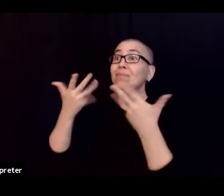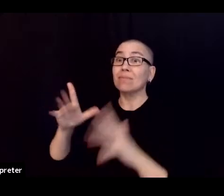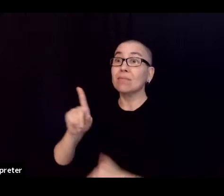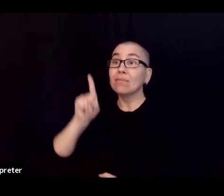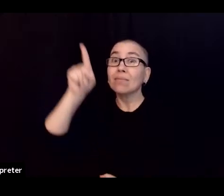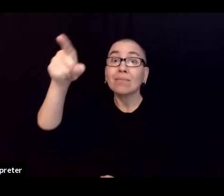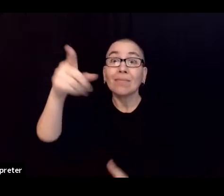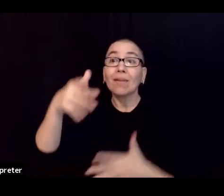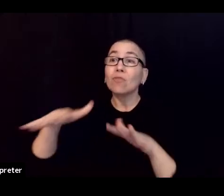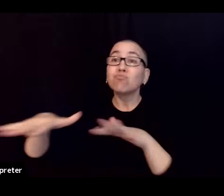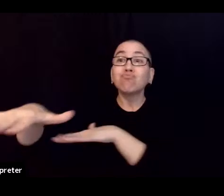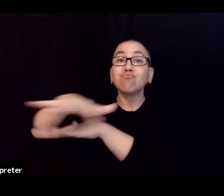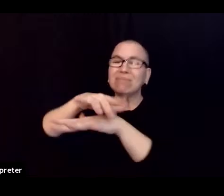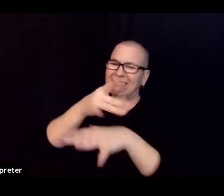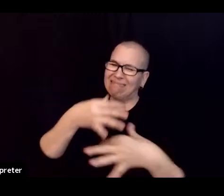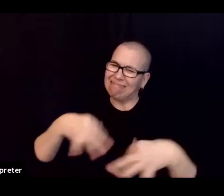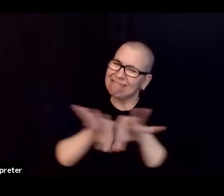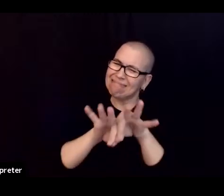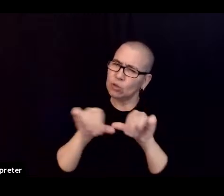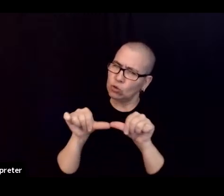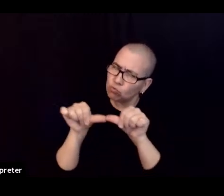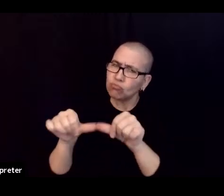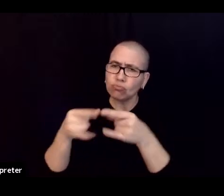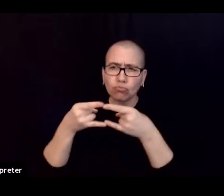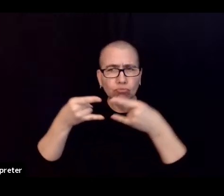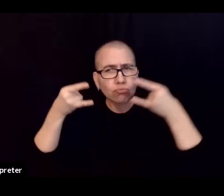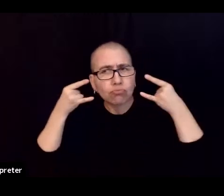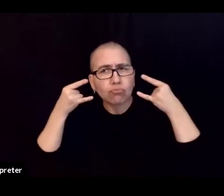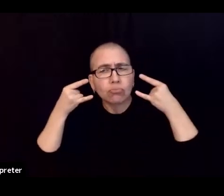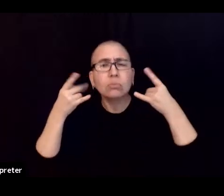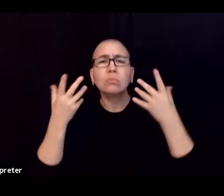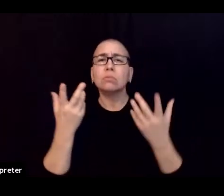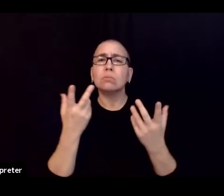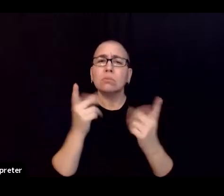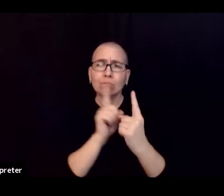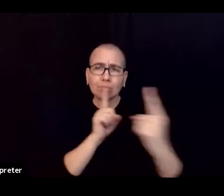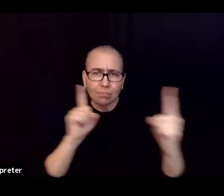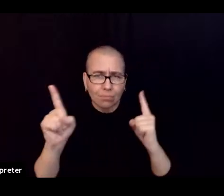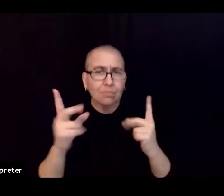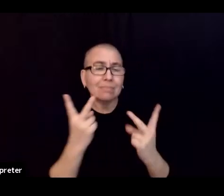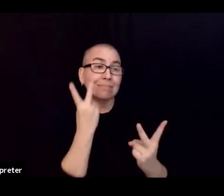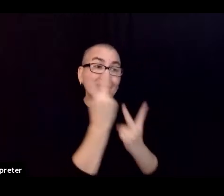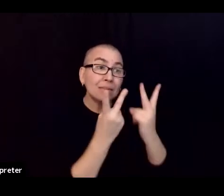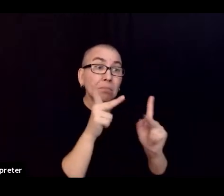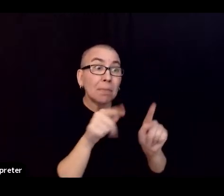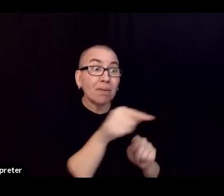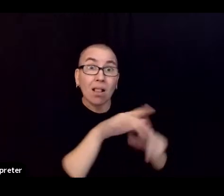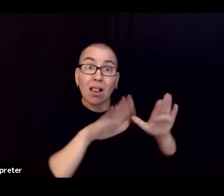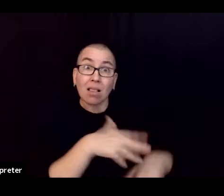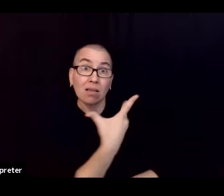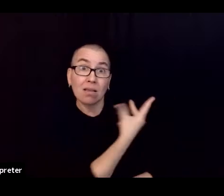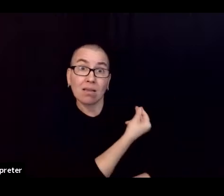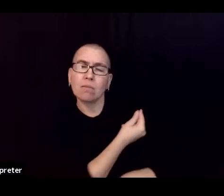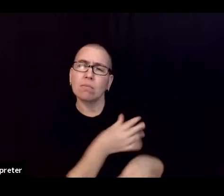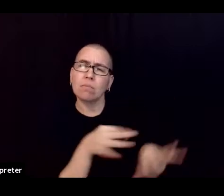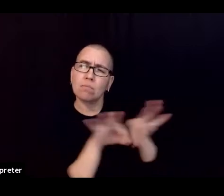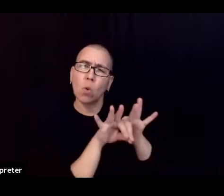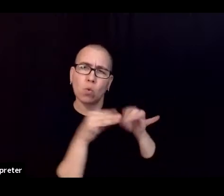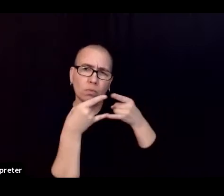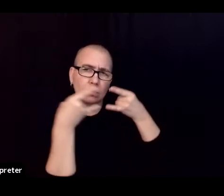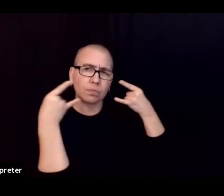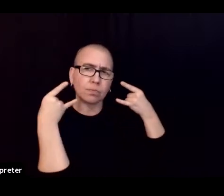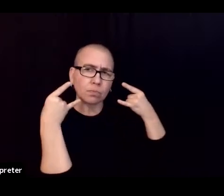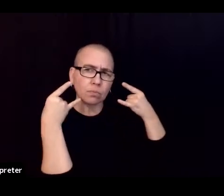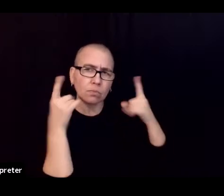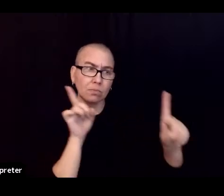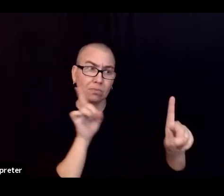when visiting with unvaccinated people from multiple other households, and when around unvaccinated people who are at high risk